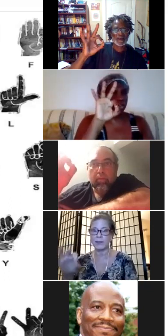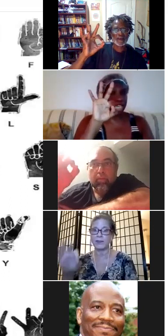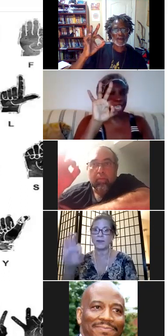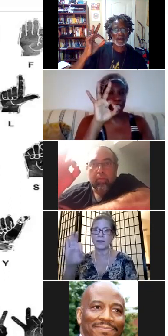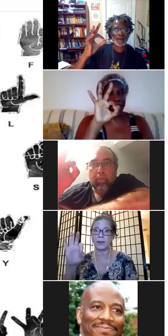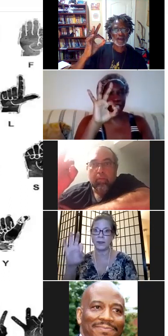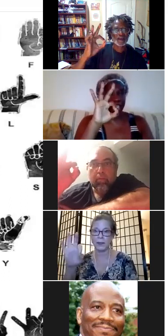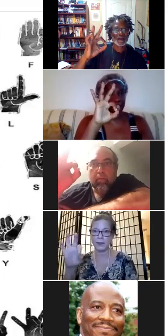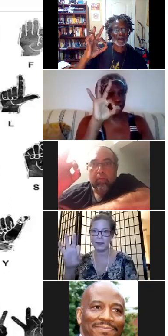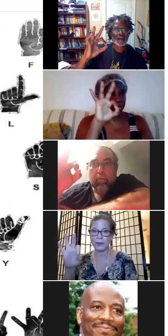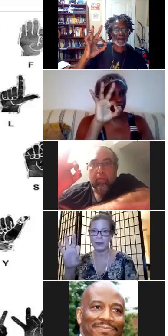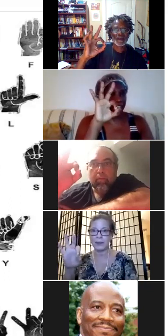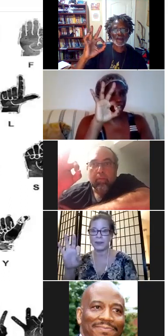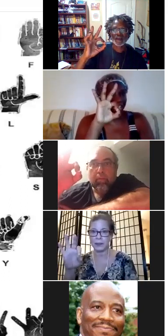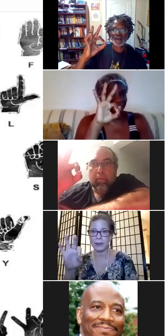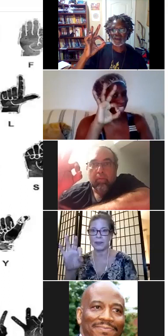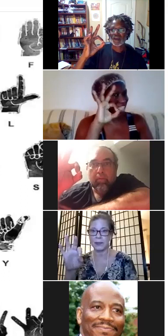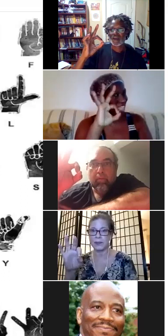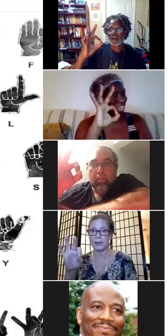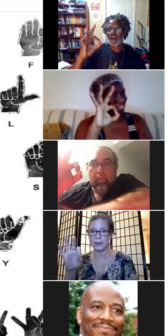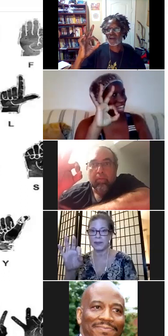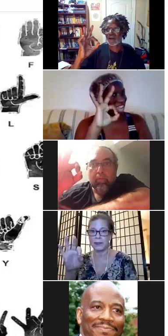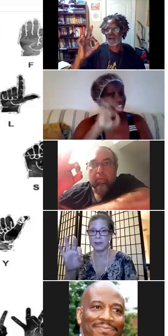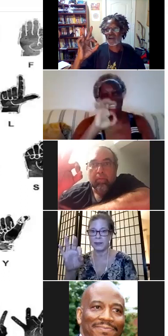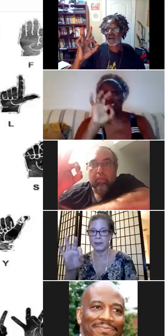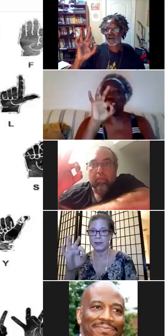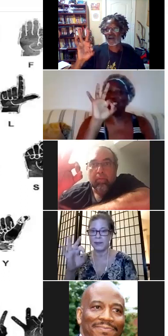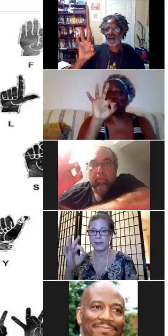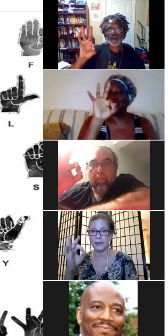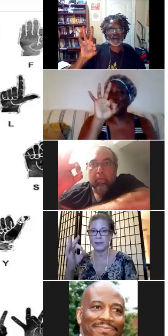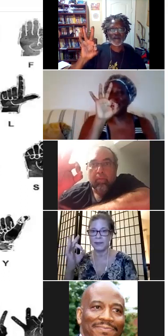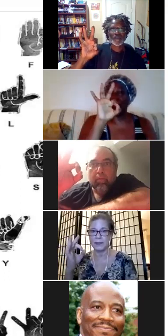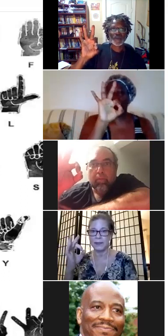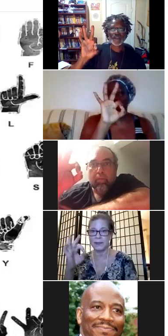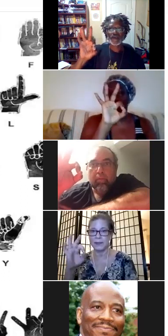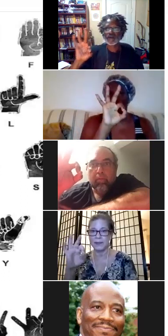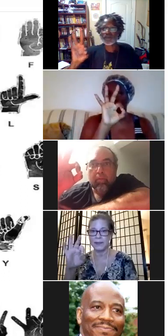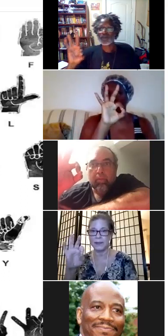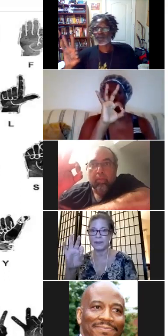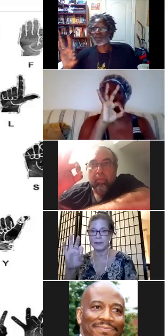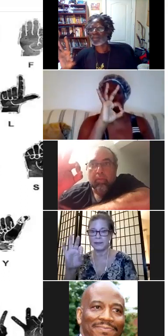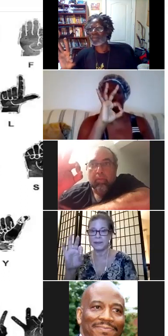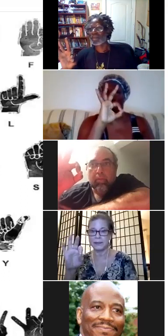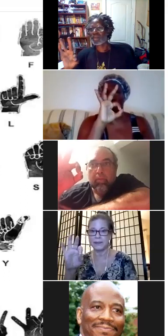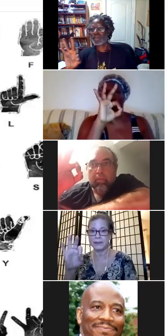American okay, like an English okay. Right. F.